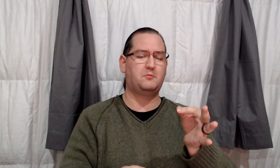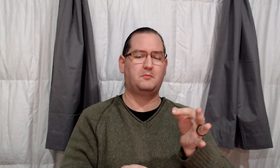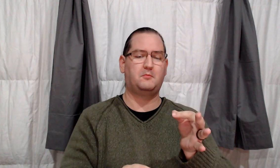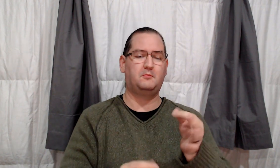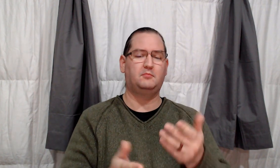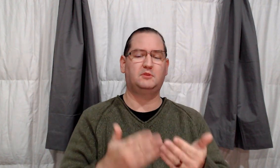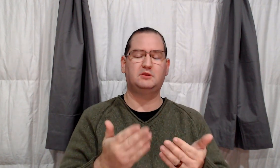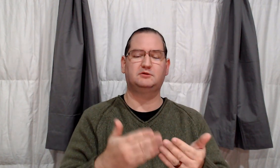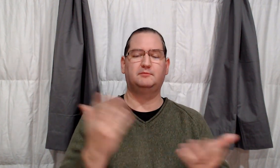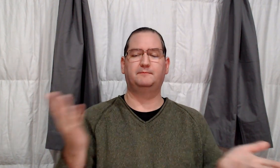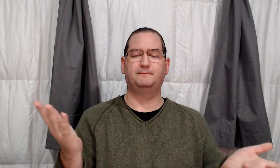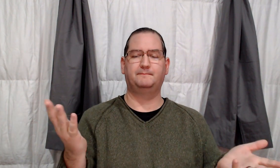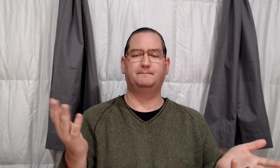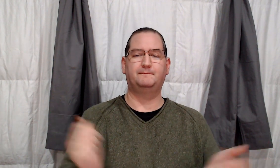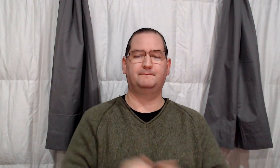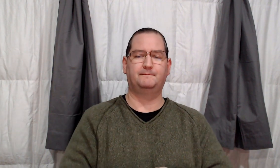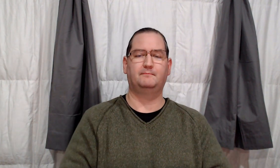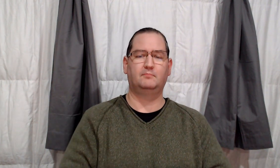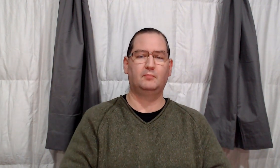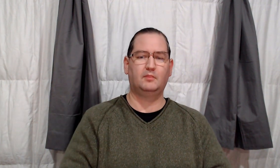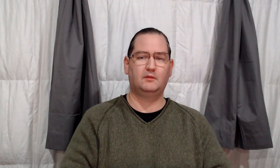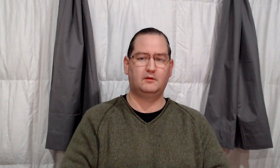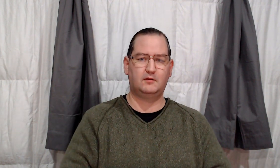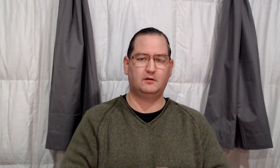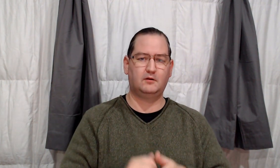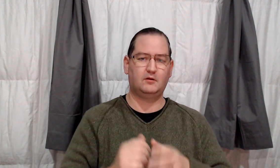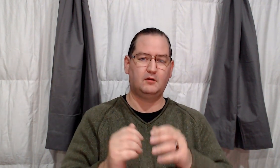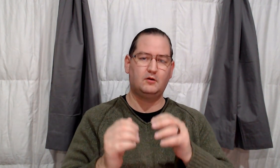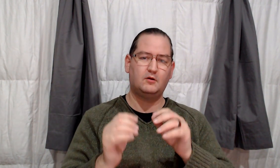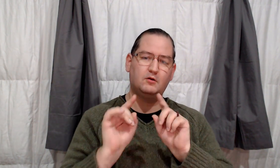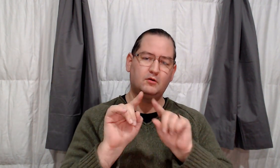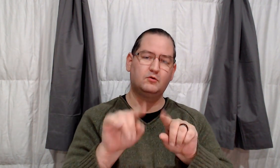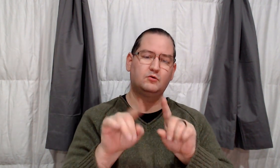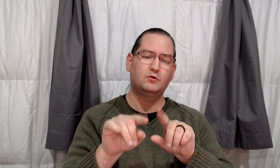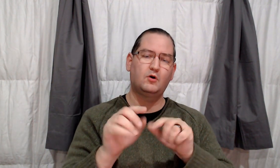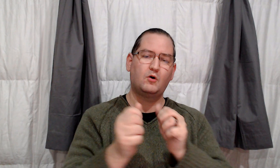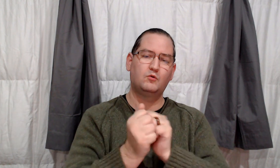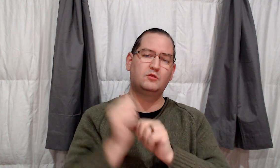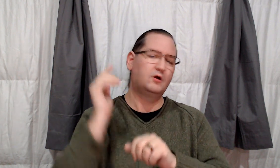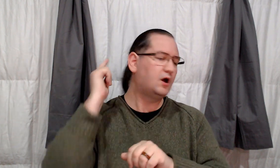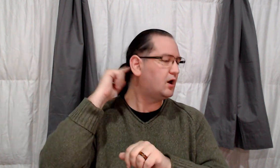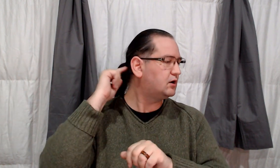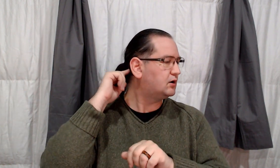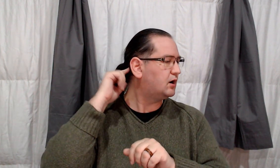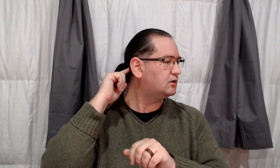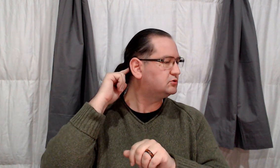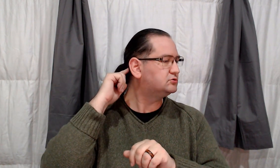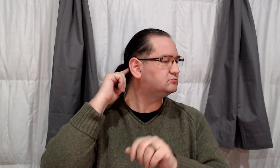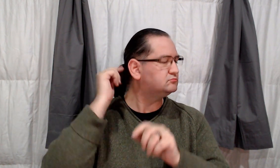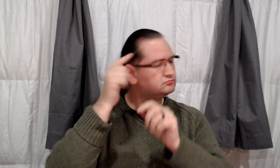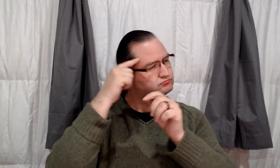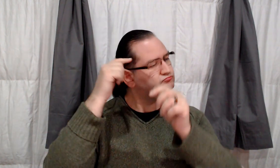Go with your unconscious softness you need to know that you're free. And it may be interesting to know that in